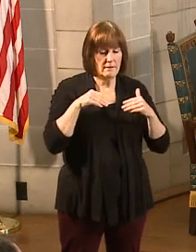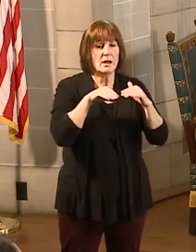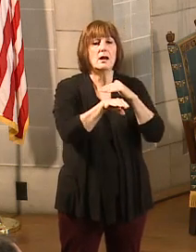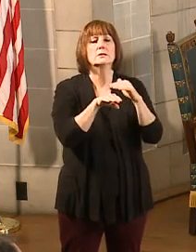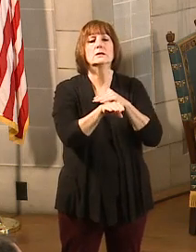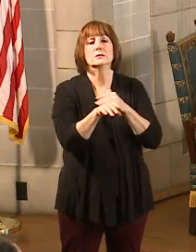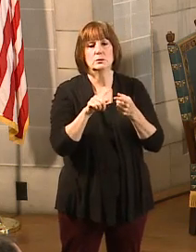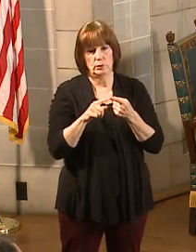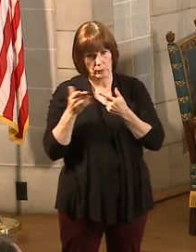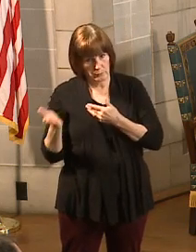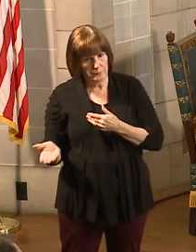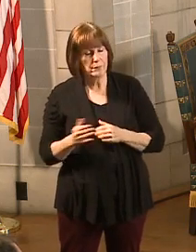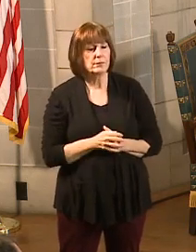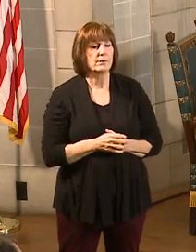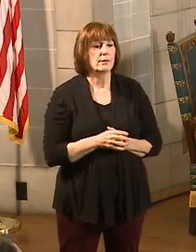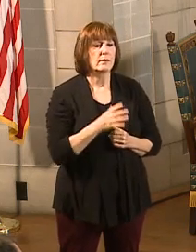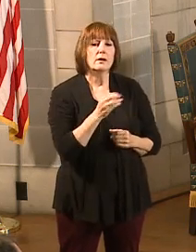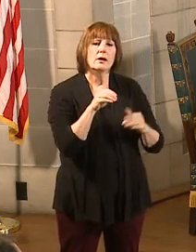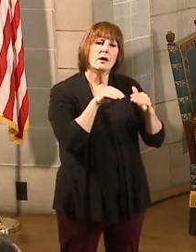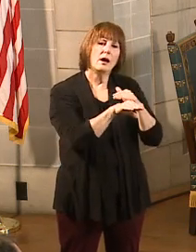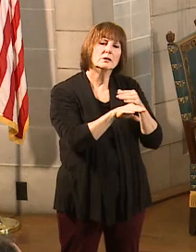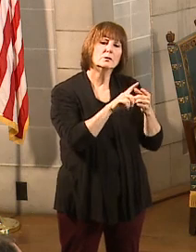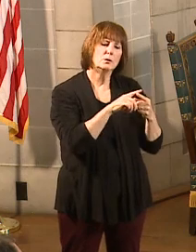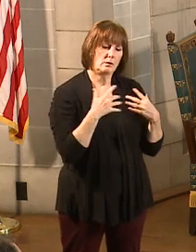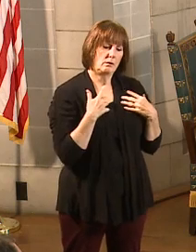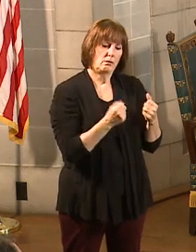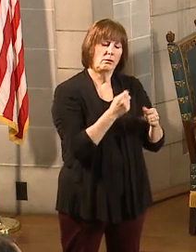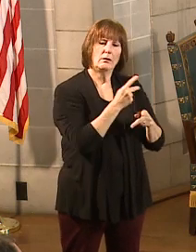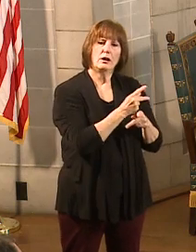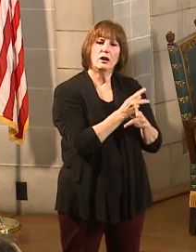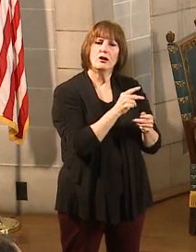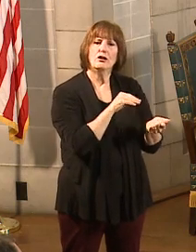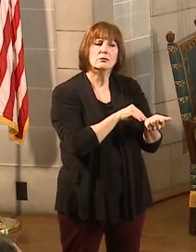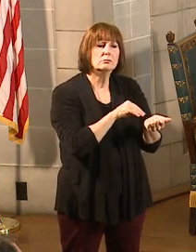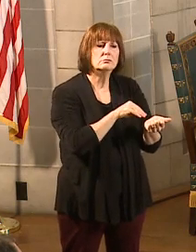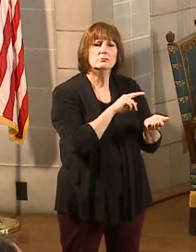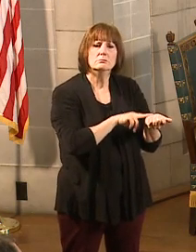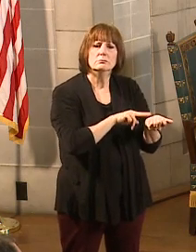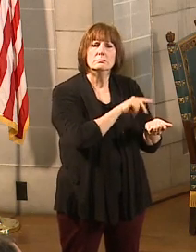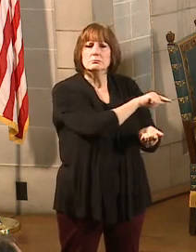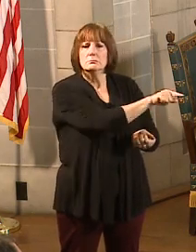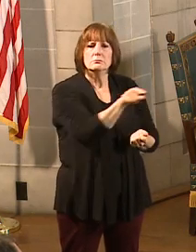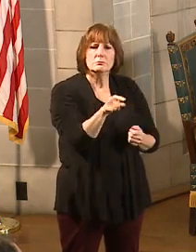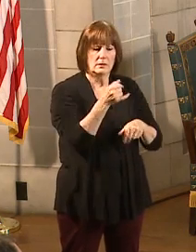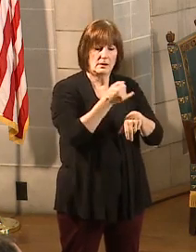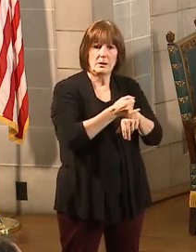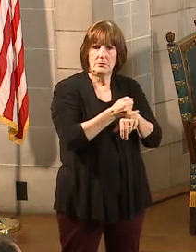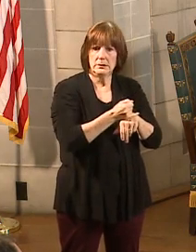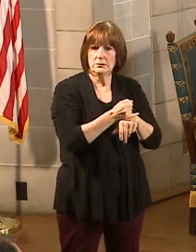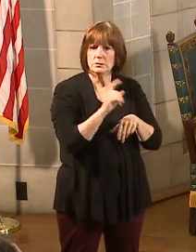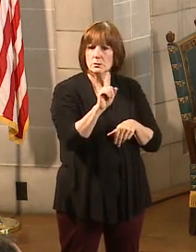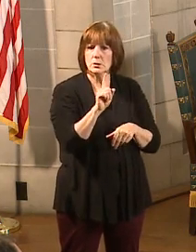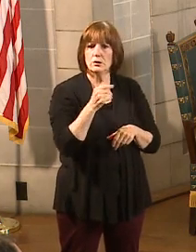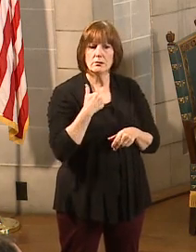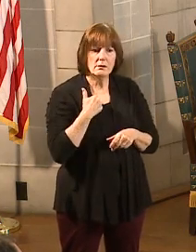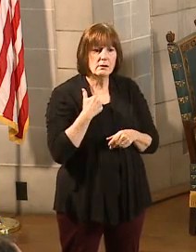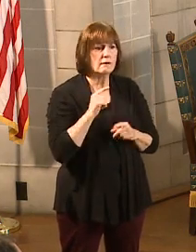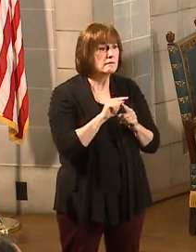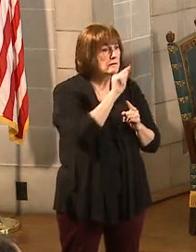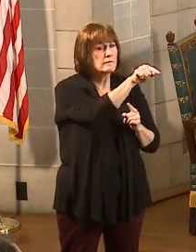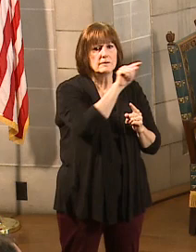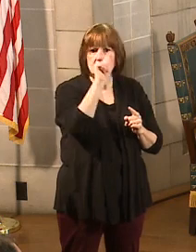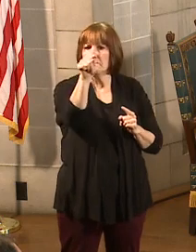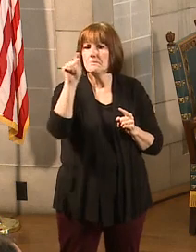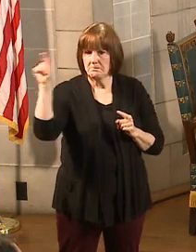Nebraska. We will also have access to healthcare providers within our communities where our campuses are at, where our extended campuses are